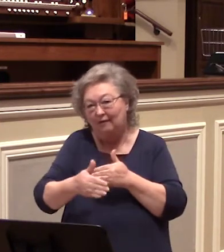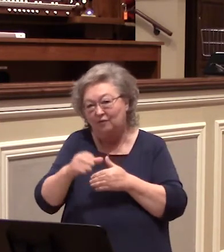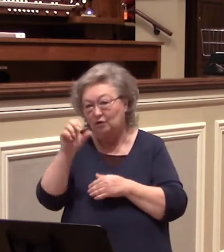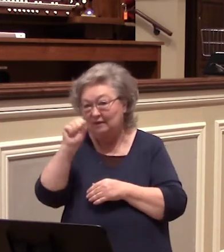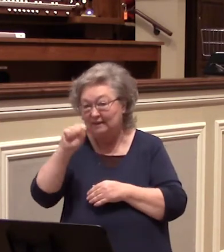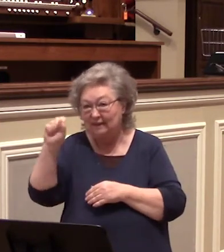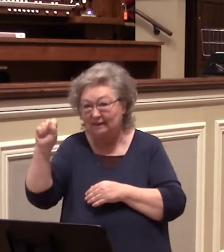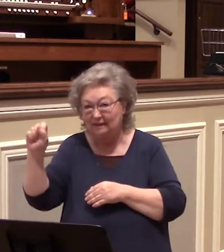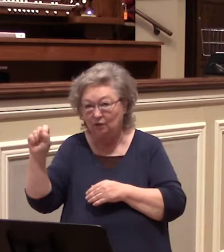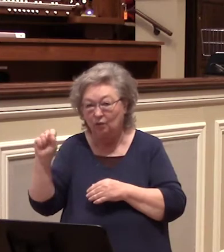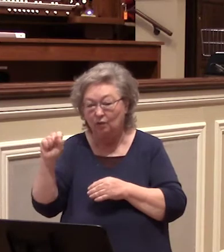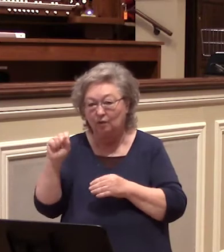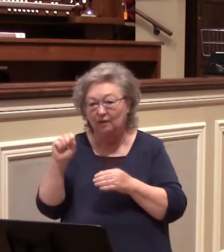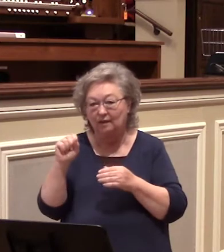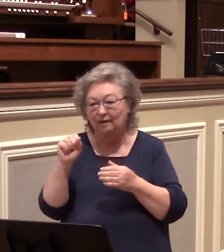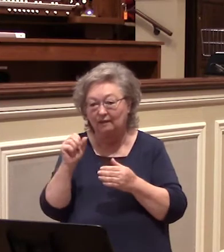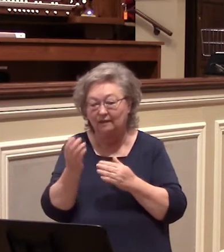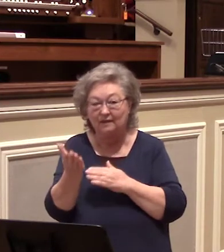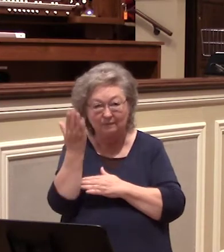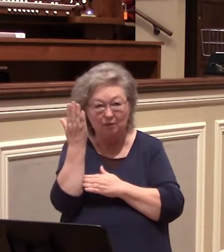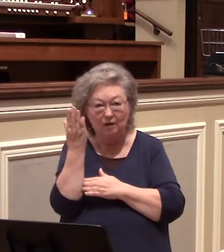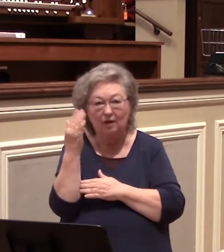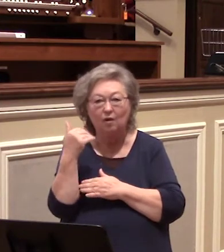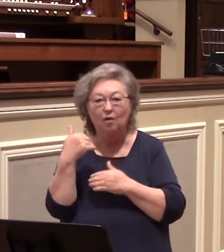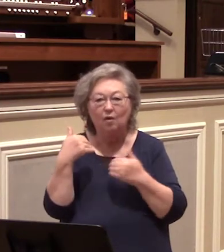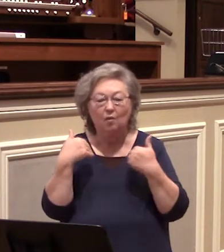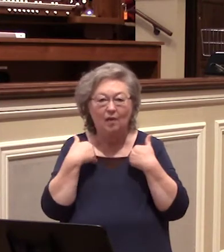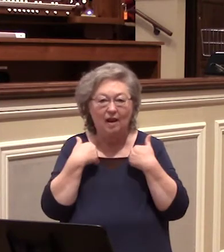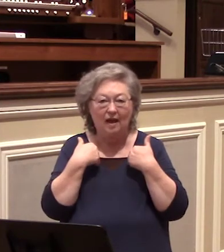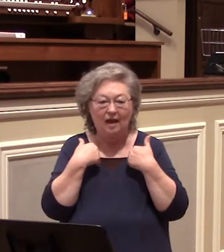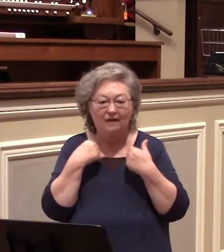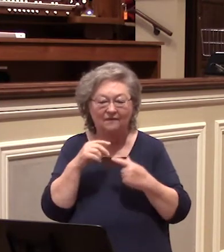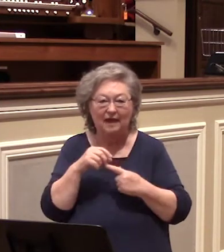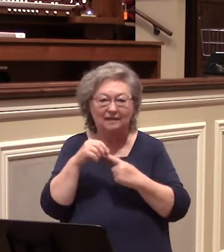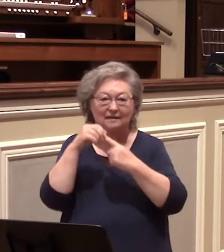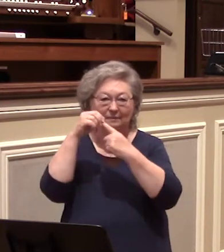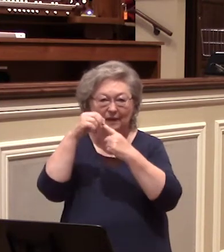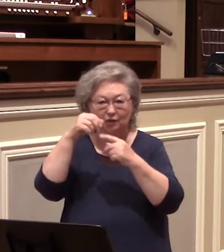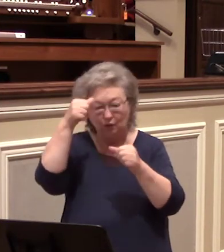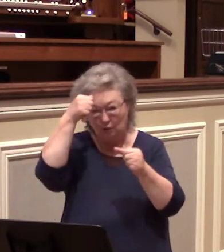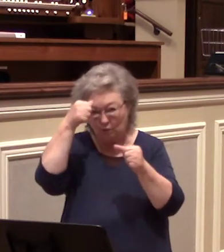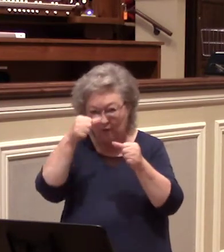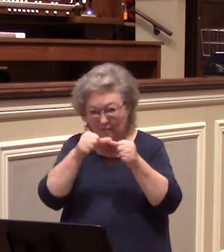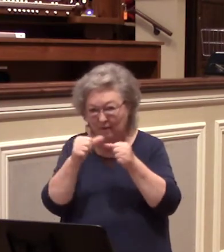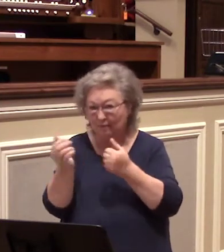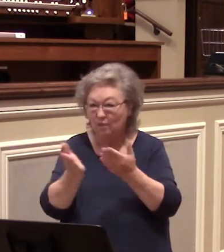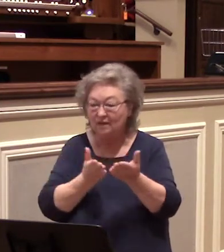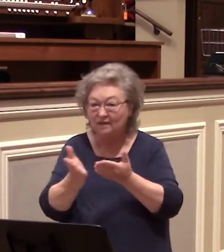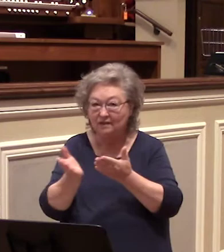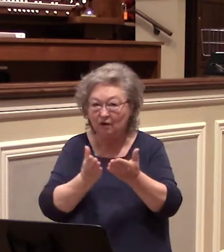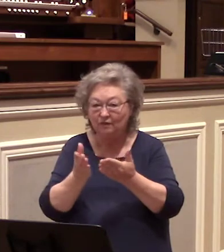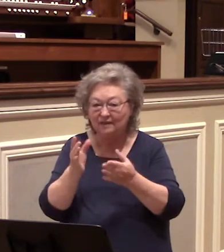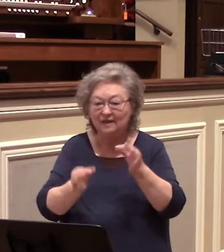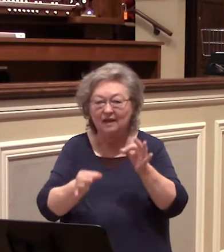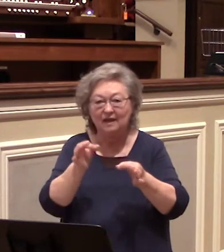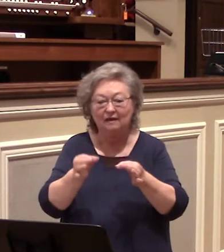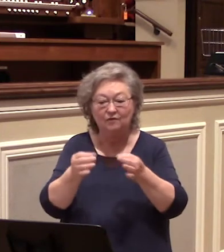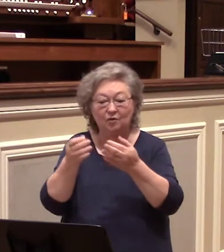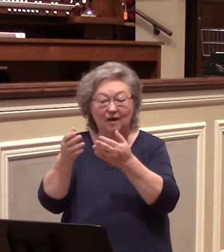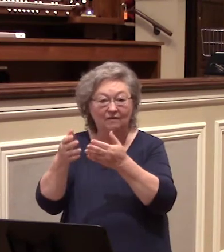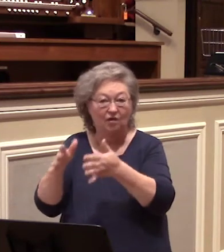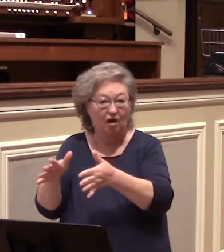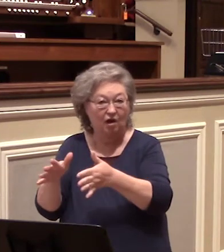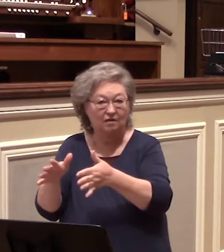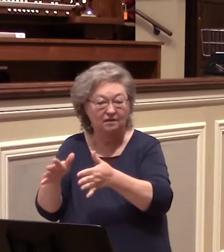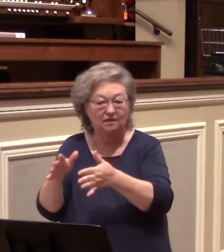you've lost a loved one this past year and you'd like to be a part of that service, we'll light a candle in memory of all our members who've died this past year,